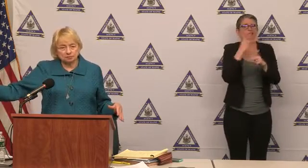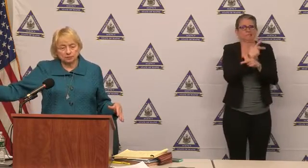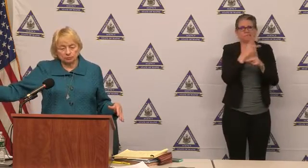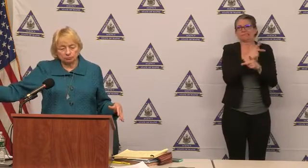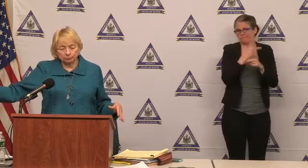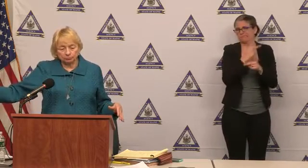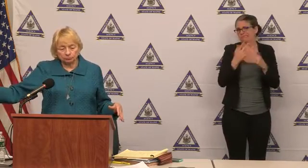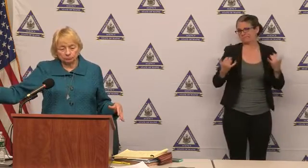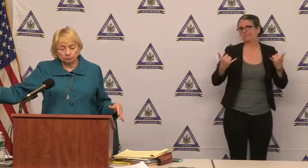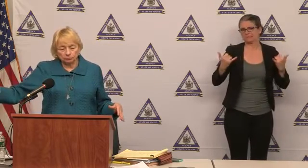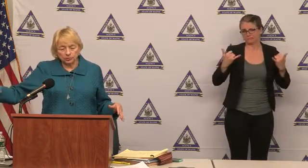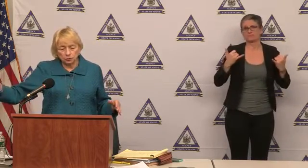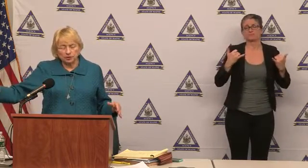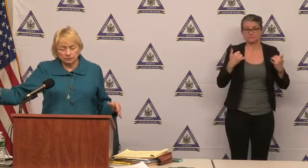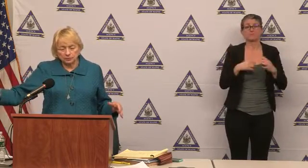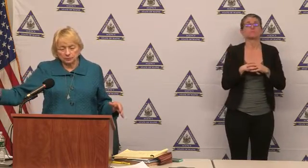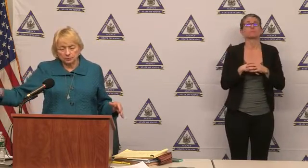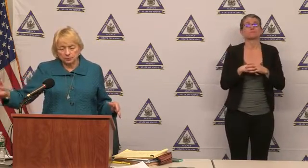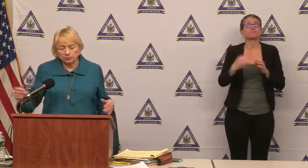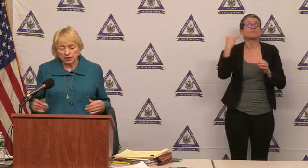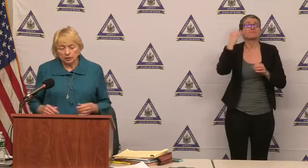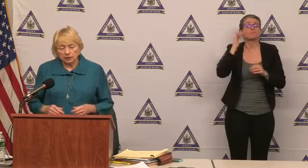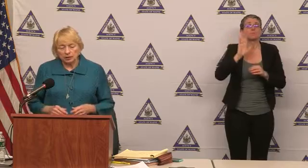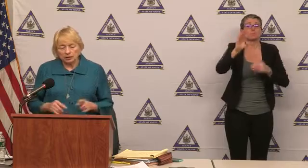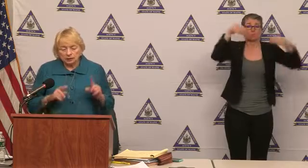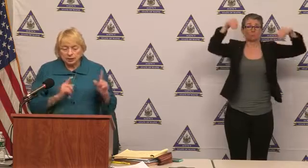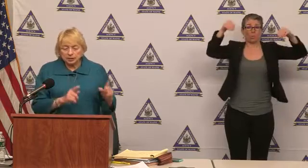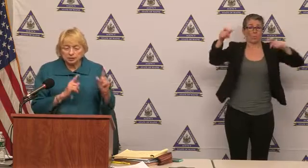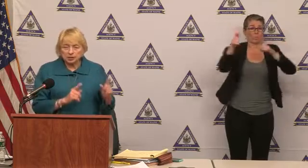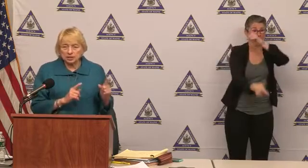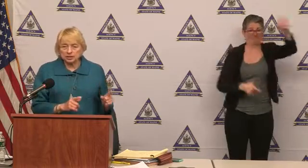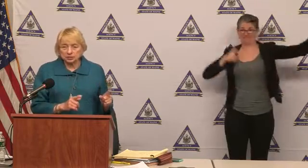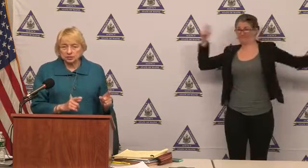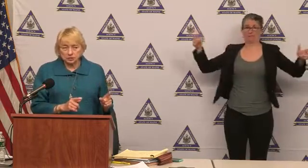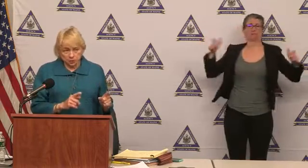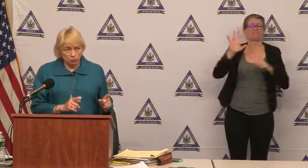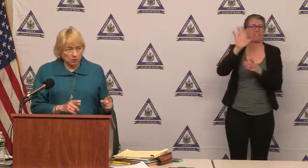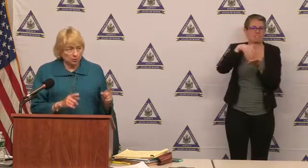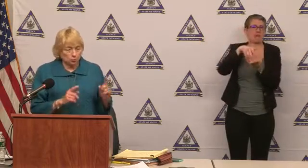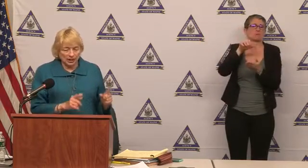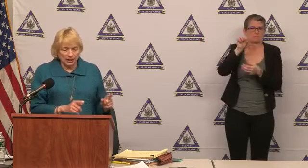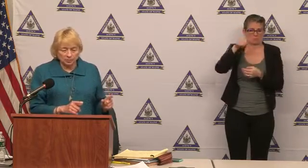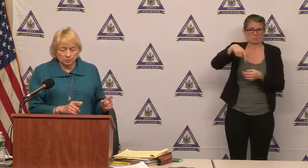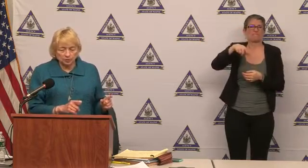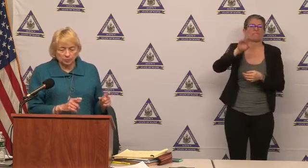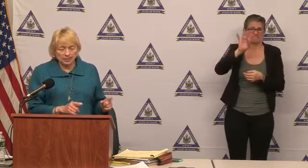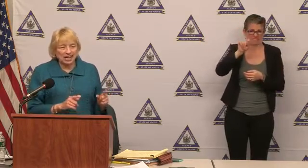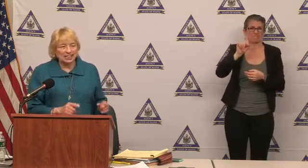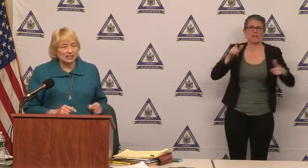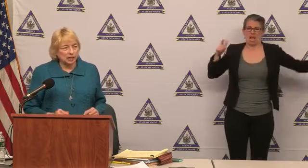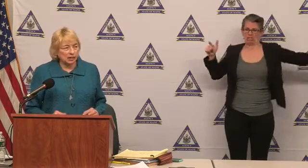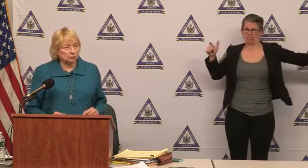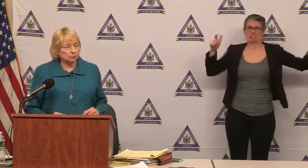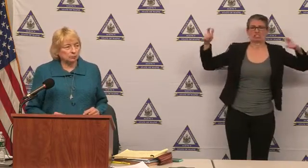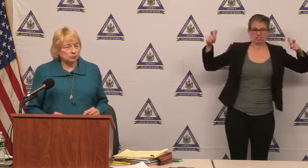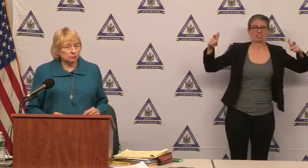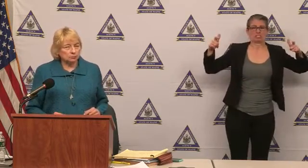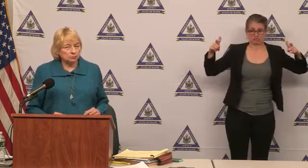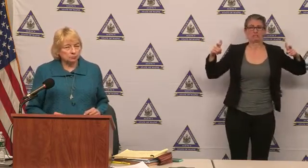5,000 square feet, limit your customers to no more than 100 people at a